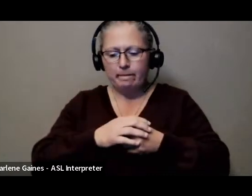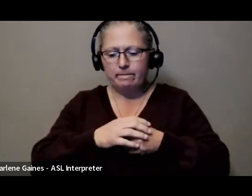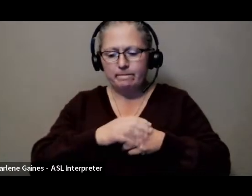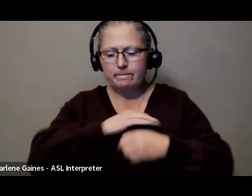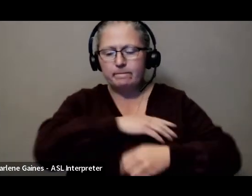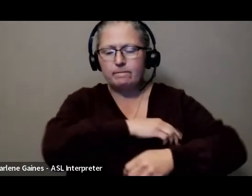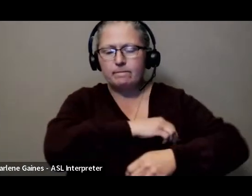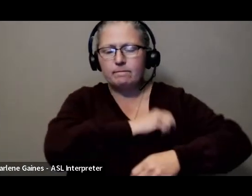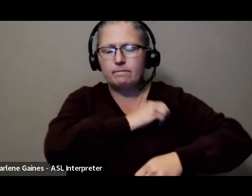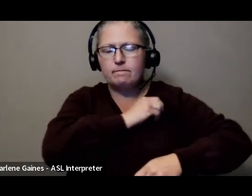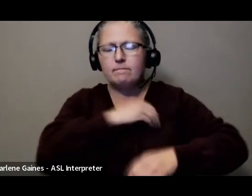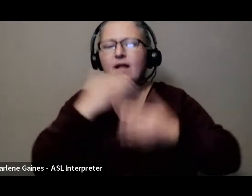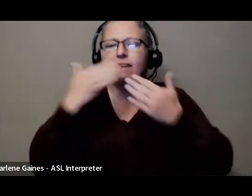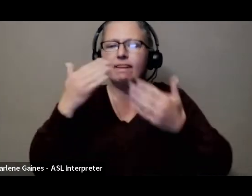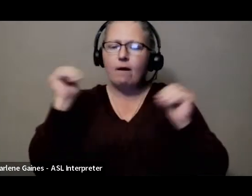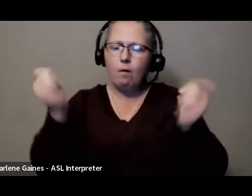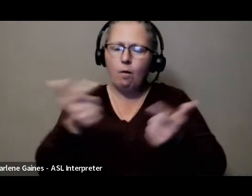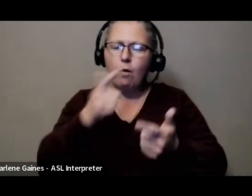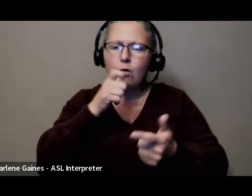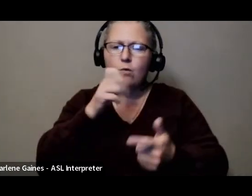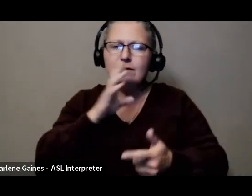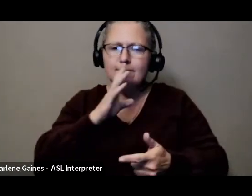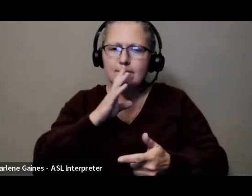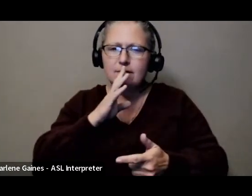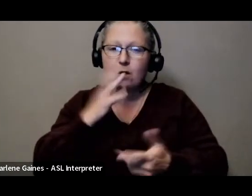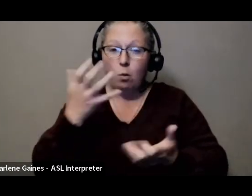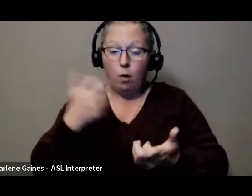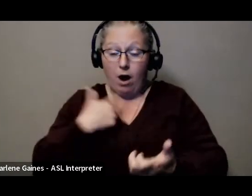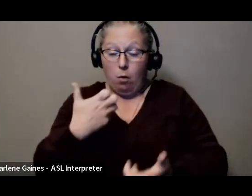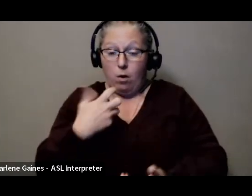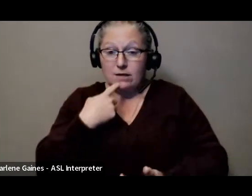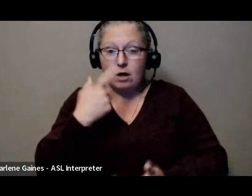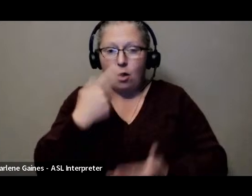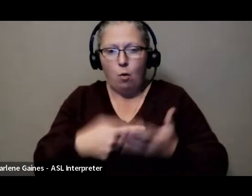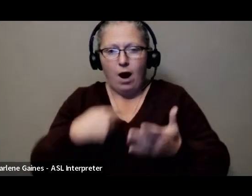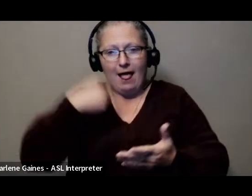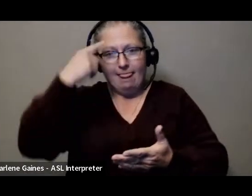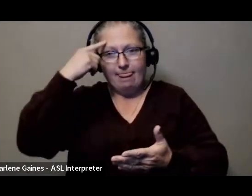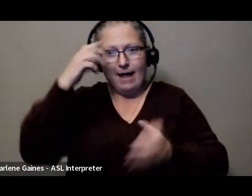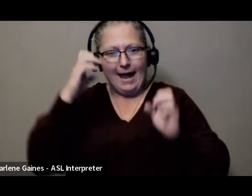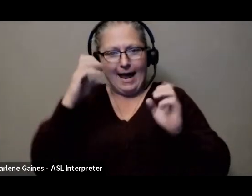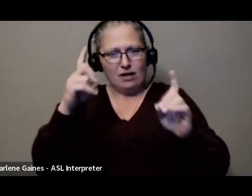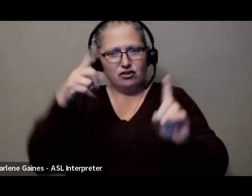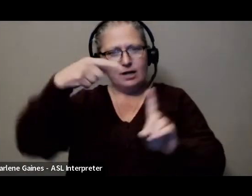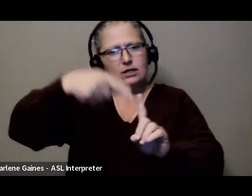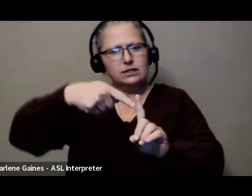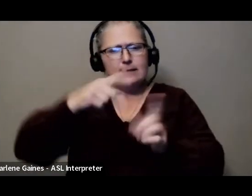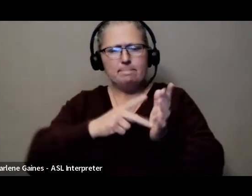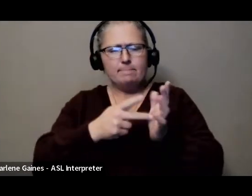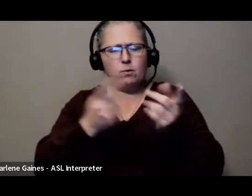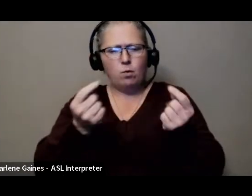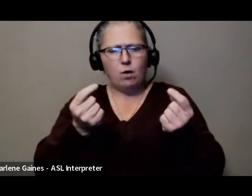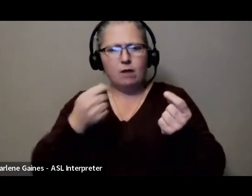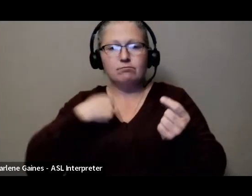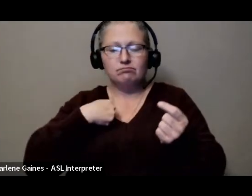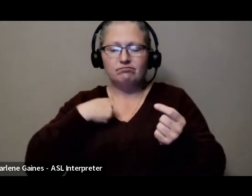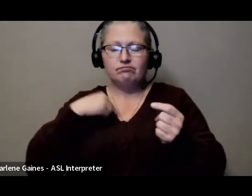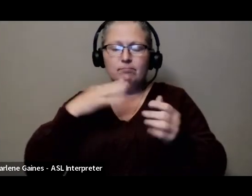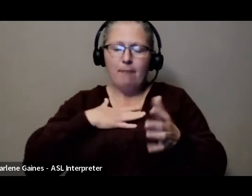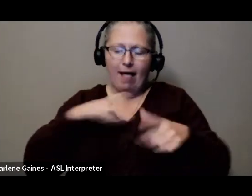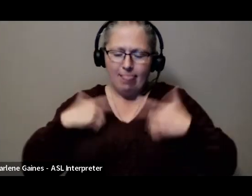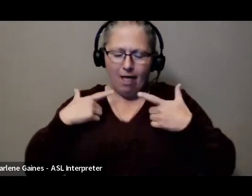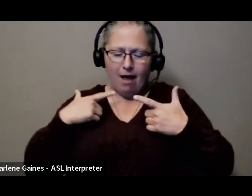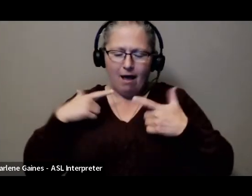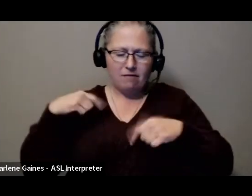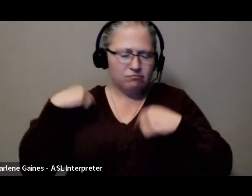I want to thank all the speakers, and what I am going to say is more about what I think education is supposed to be about. I've devoted my life to education. I've